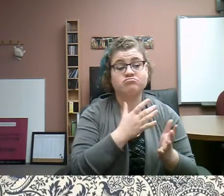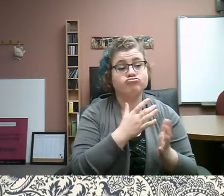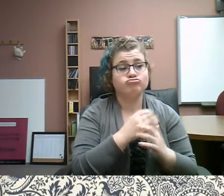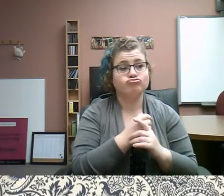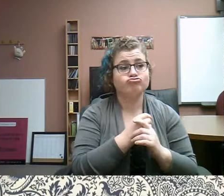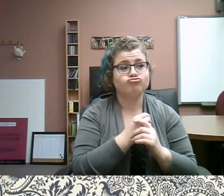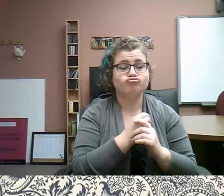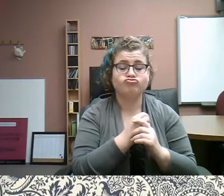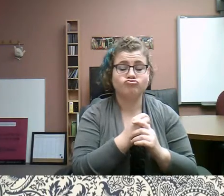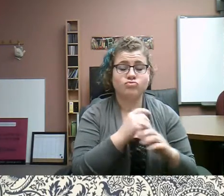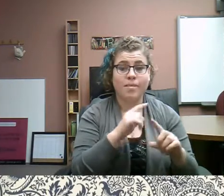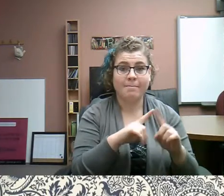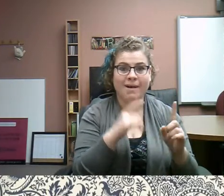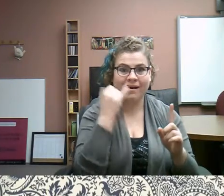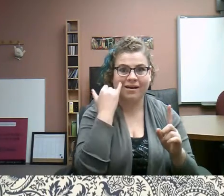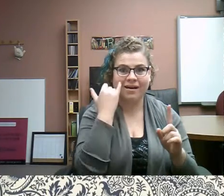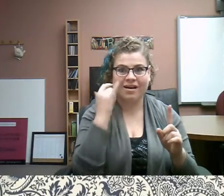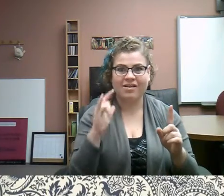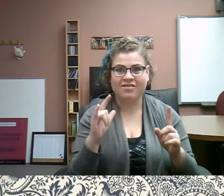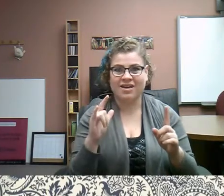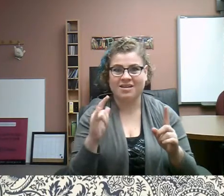Yeah, that's fine.